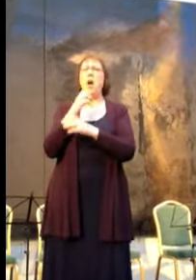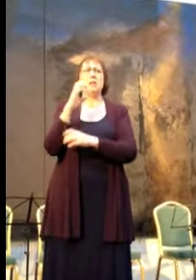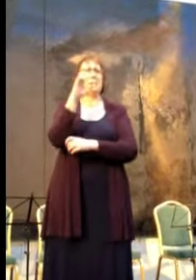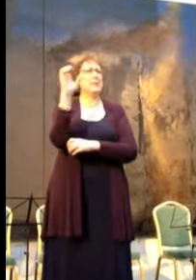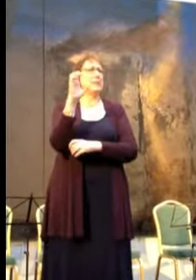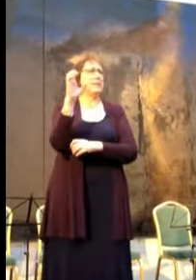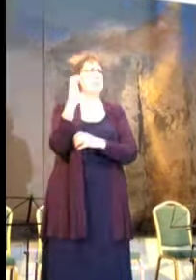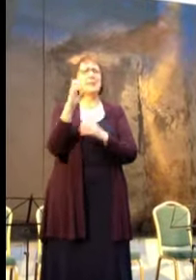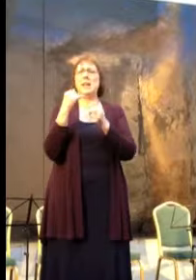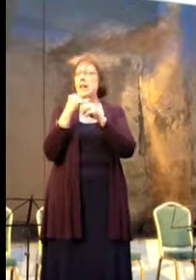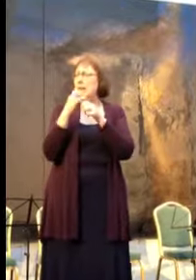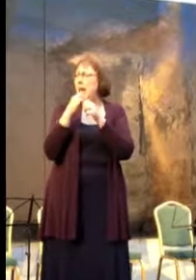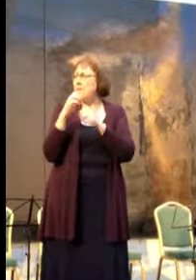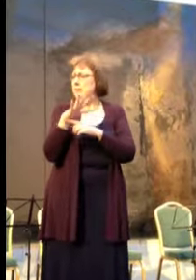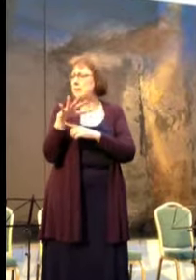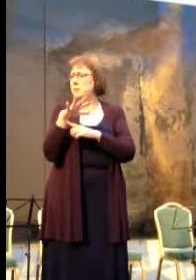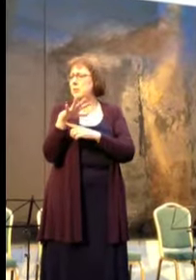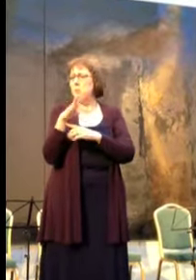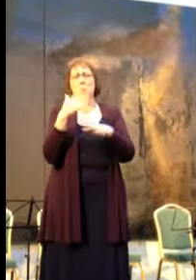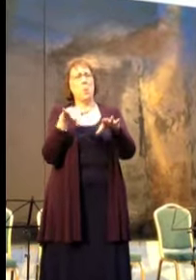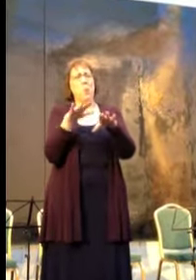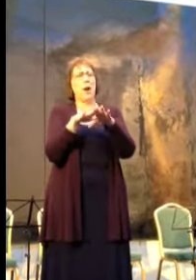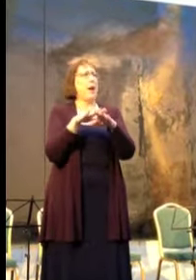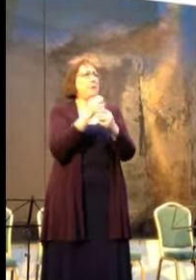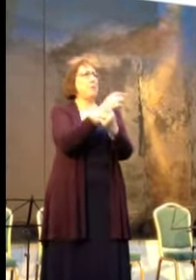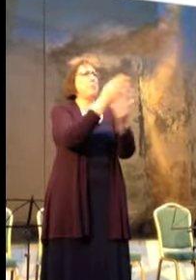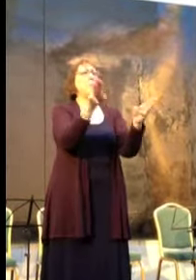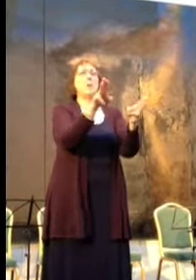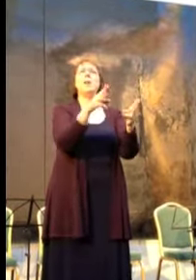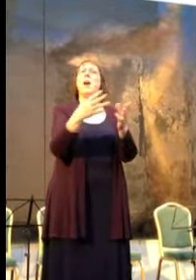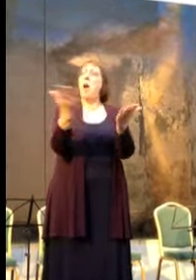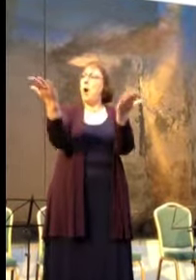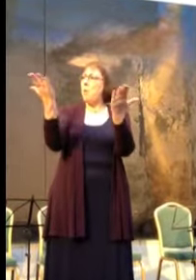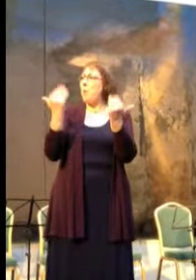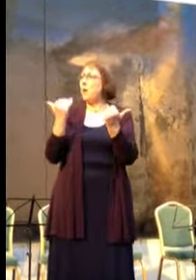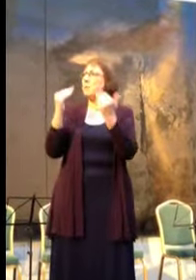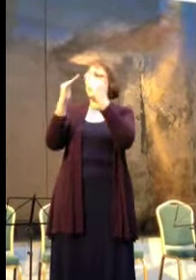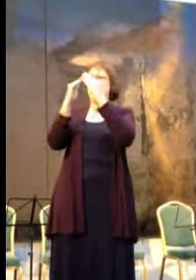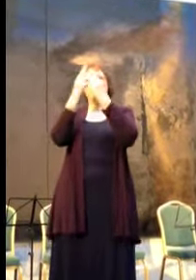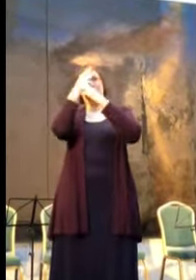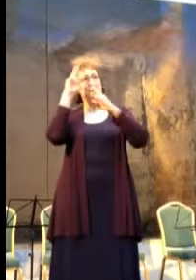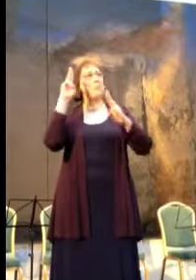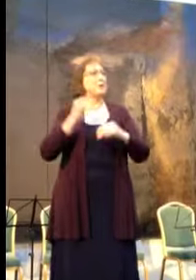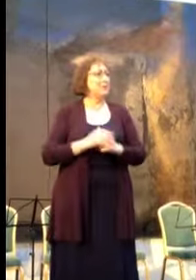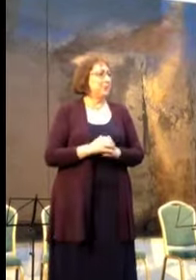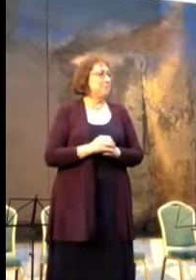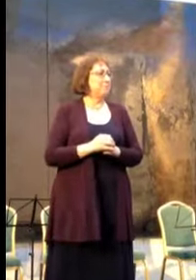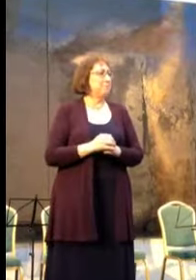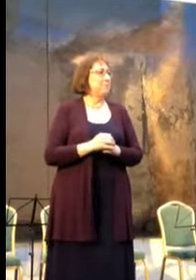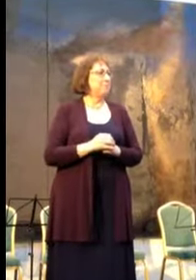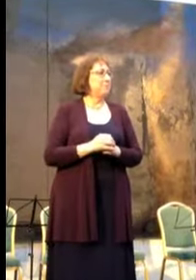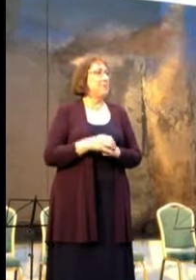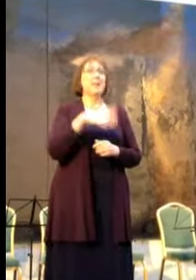every circumstance, wherever they may be, is very welcome in the house that is the house of the Presidency.